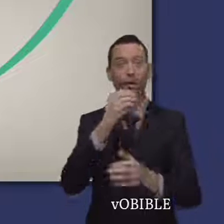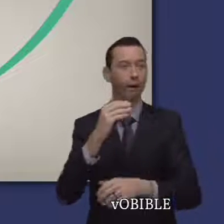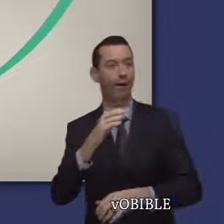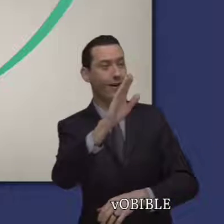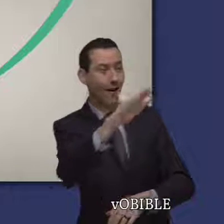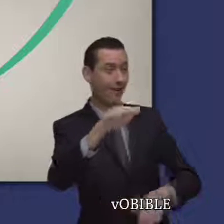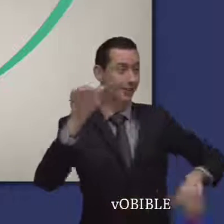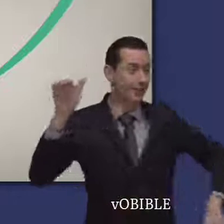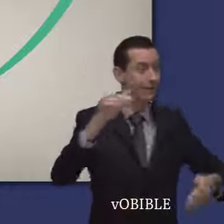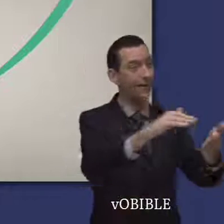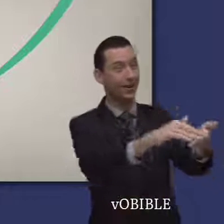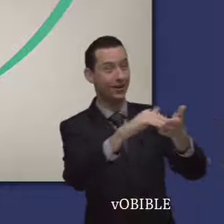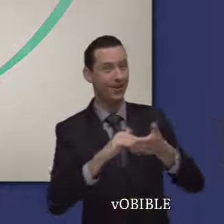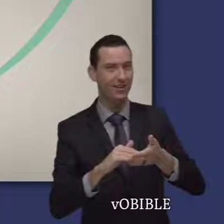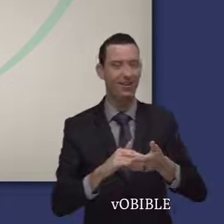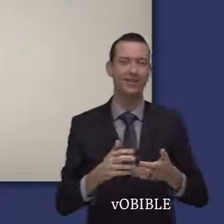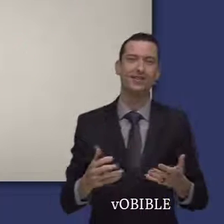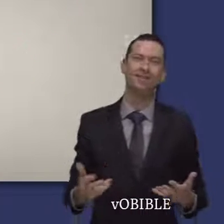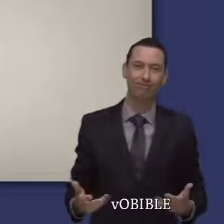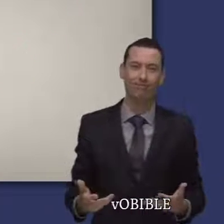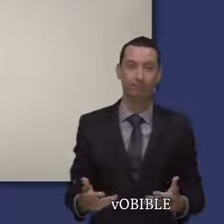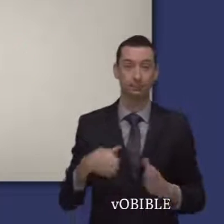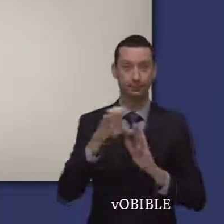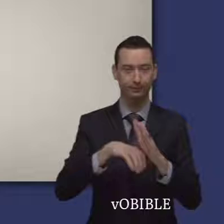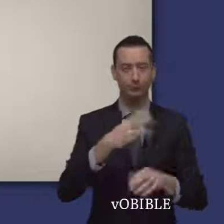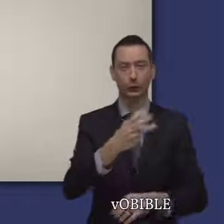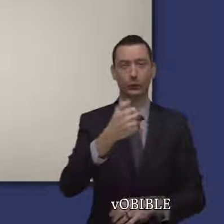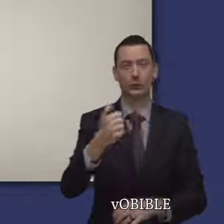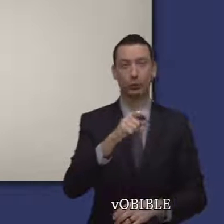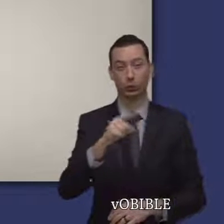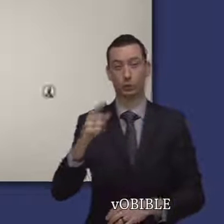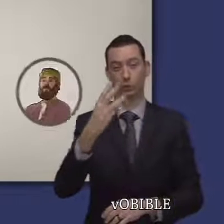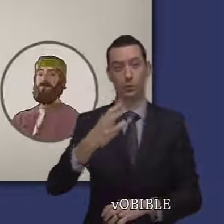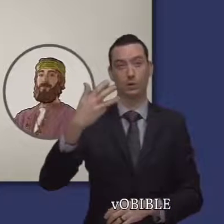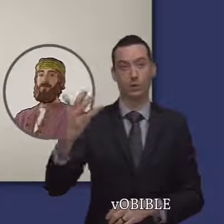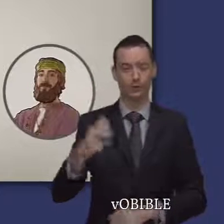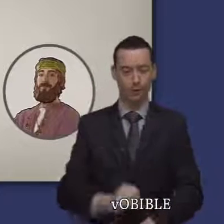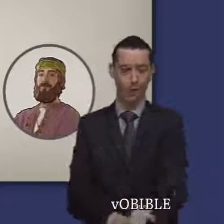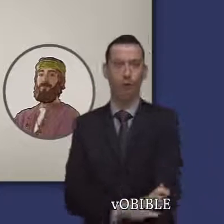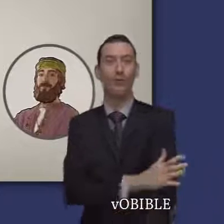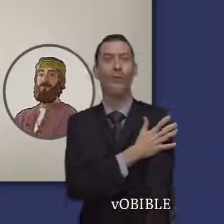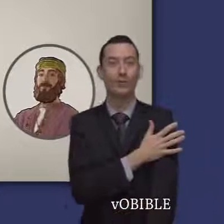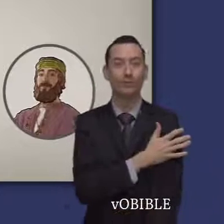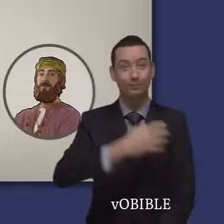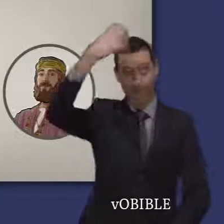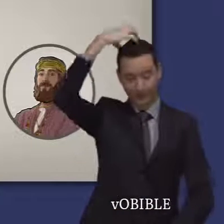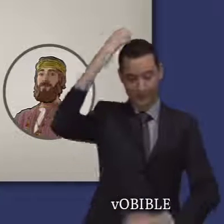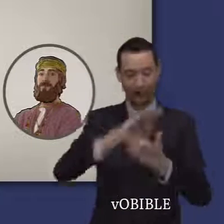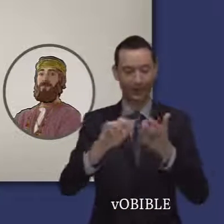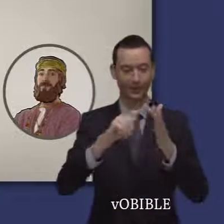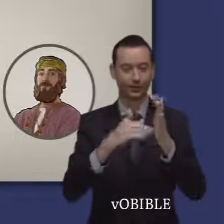The people of Israel turned to Egypt. In chapters 36 to 39, we read about